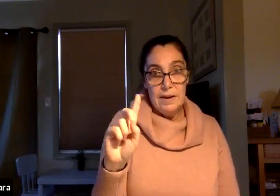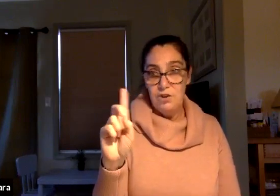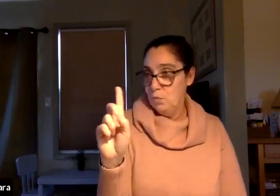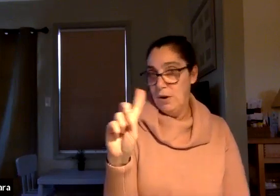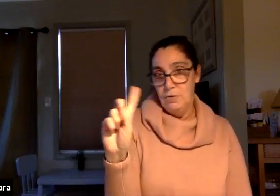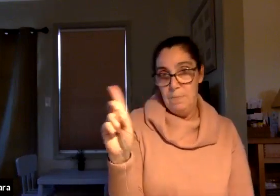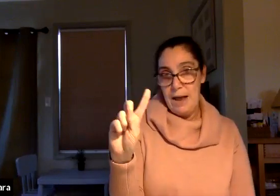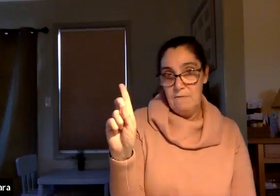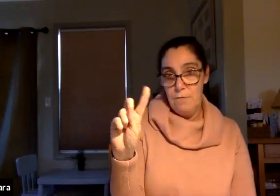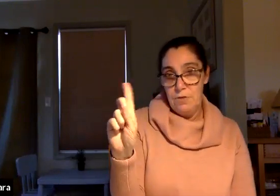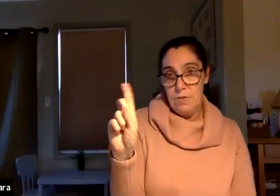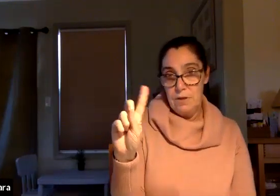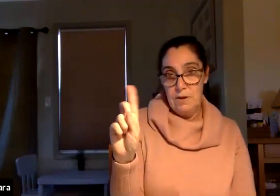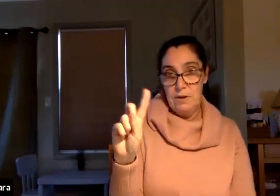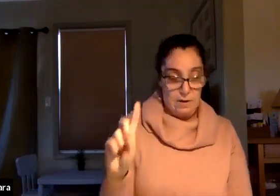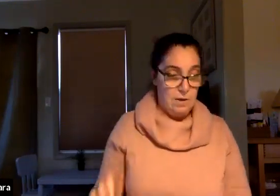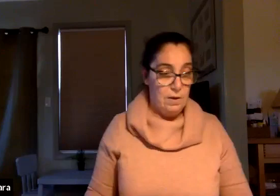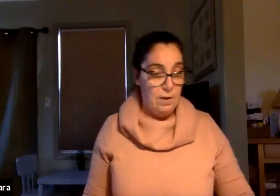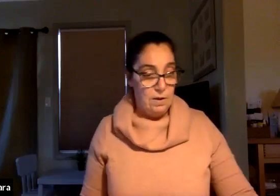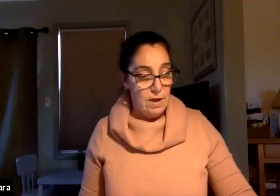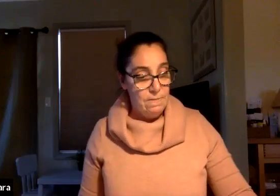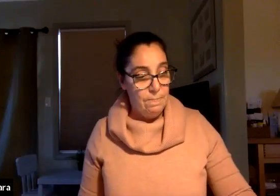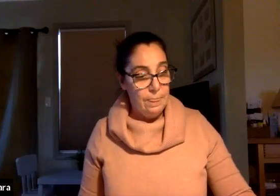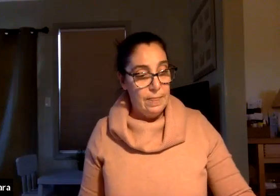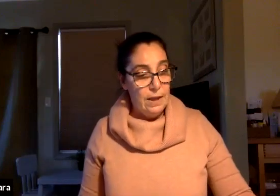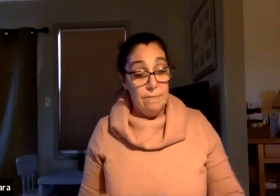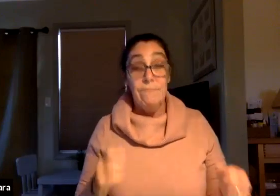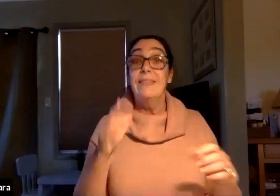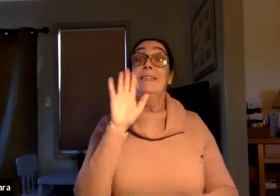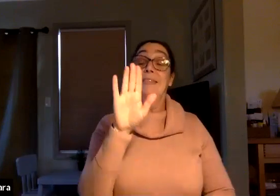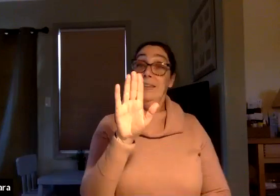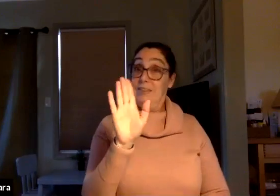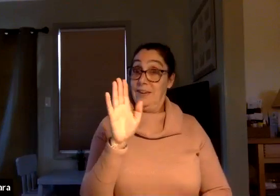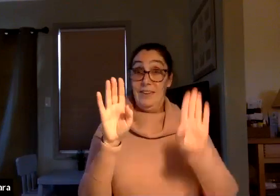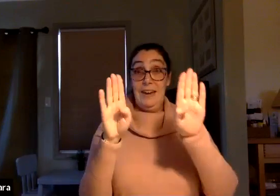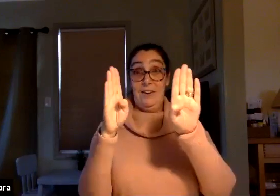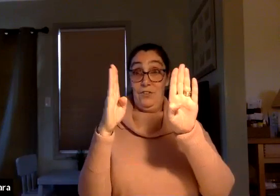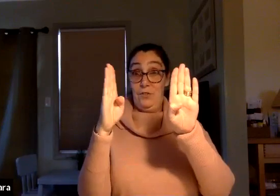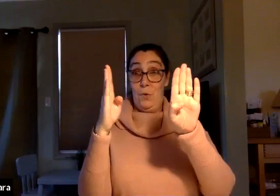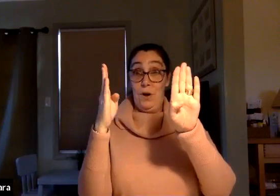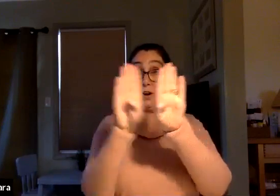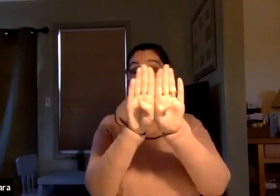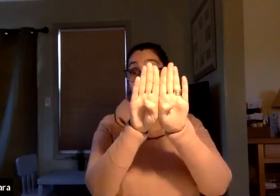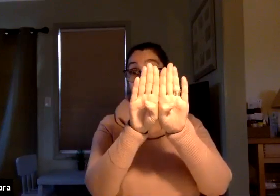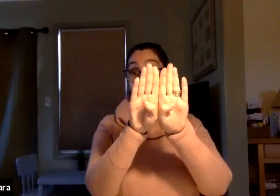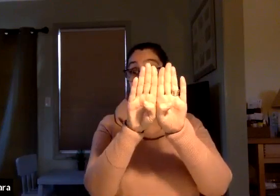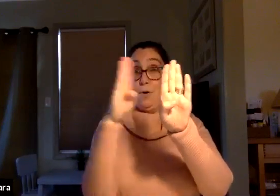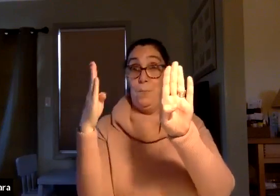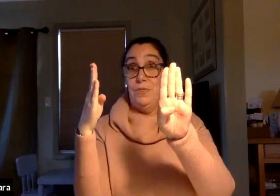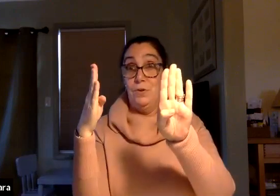It just wiggles back and forth. Okay. This is easy. Here's your door. Close the door, open the